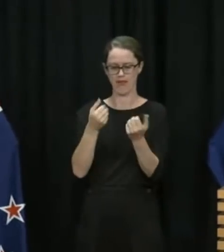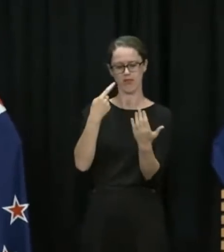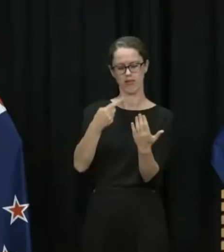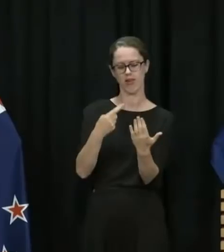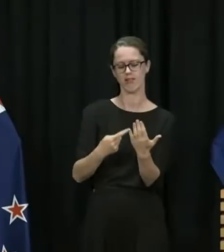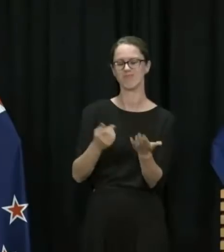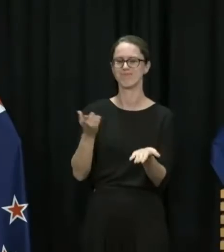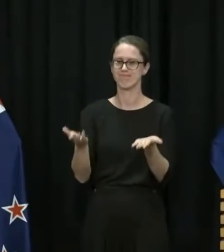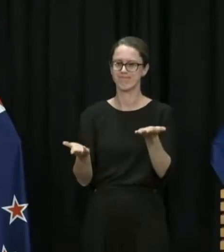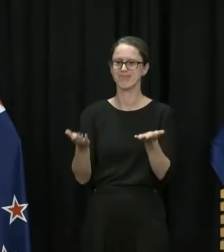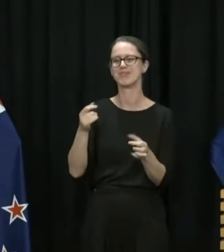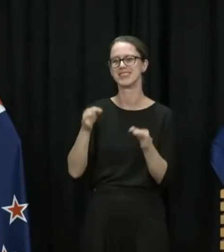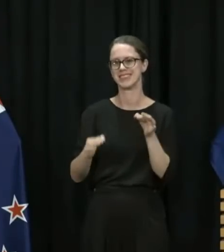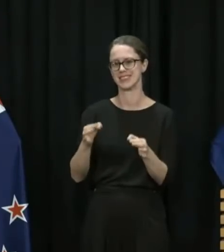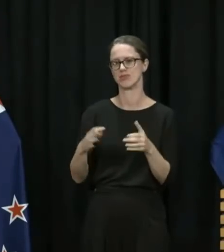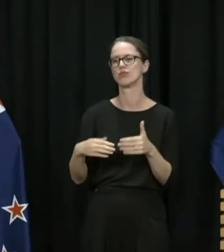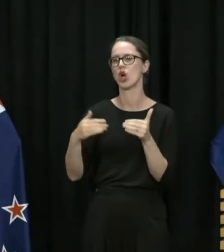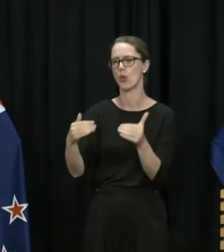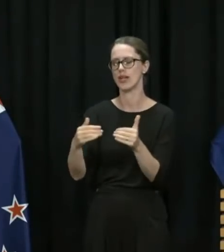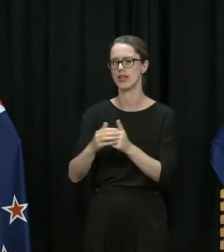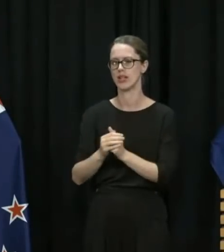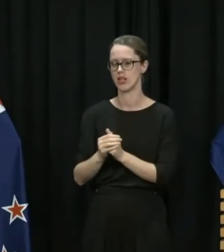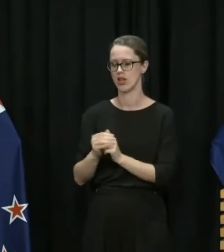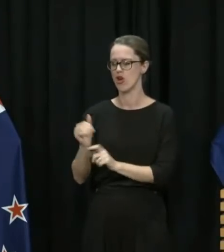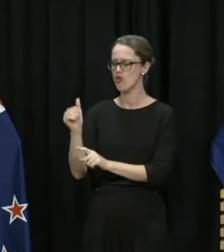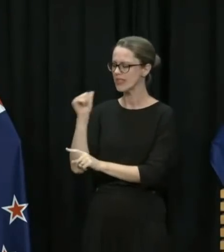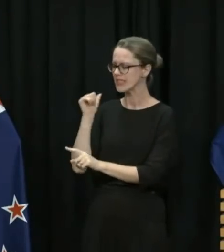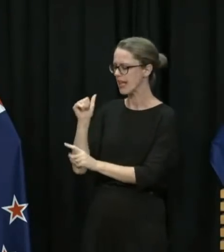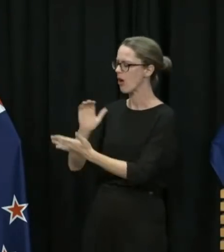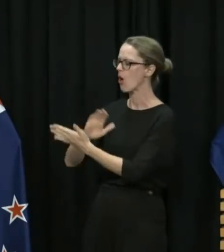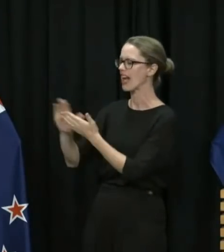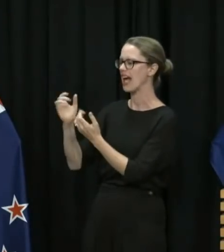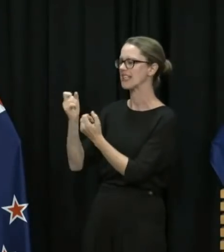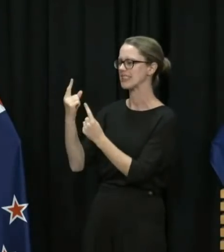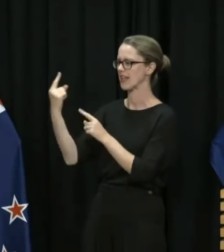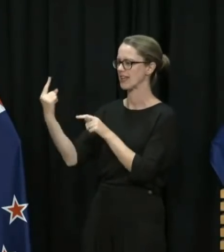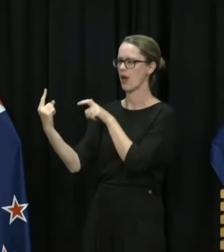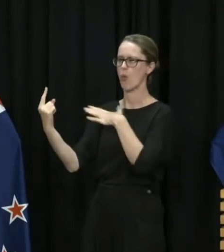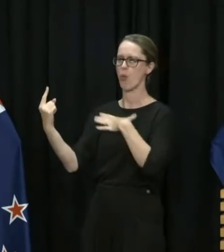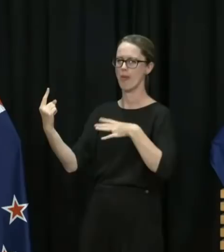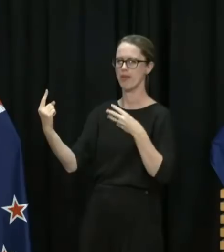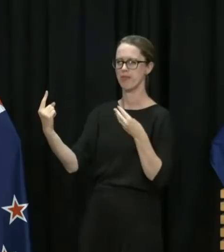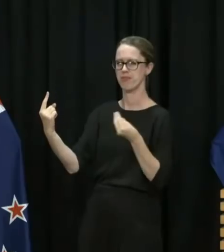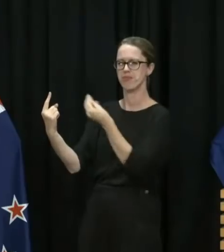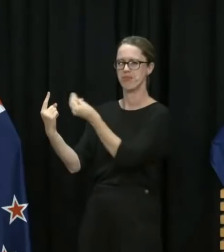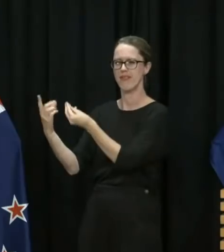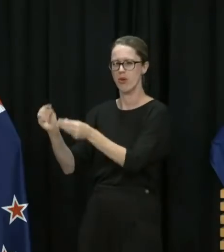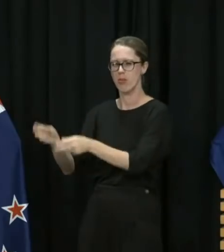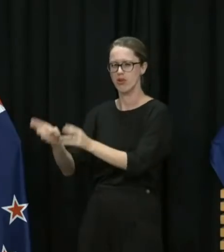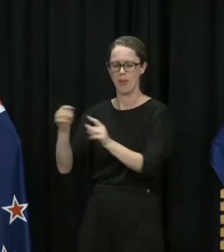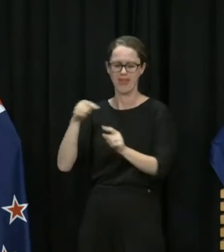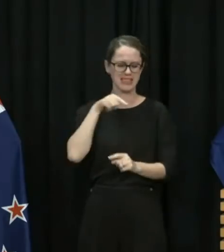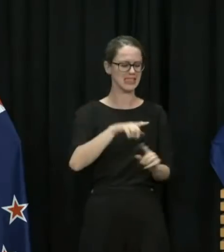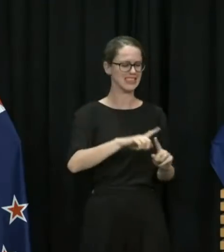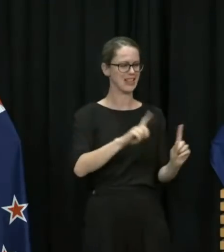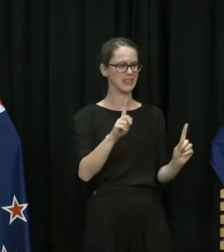So recently, cases where we had a clear picture. This one, a few more questions. Our viewers, you'll have less